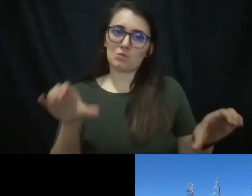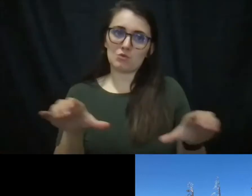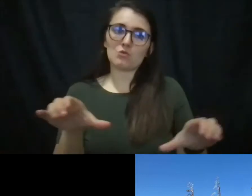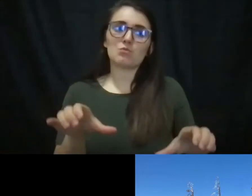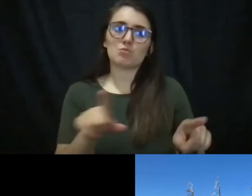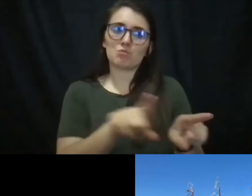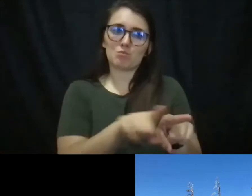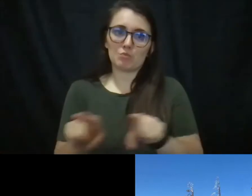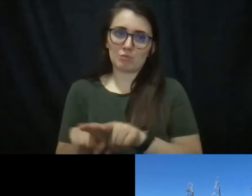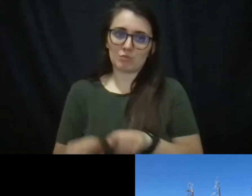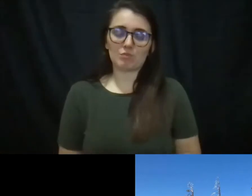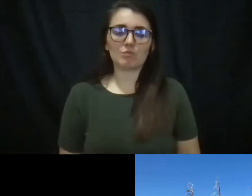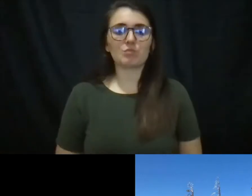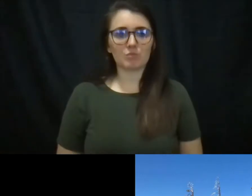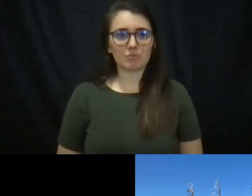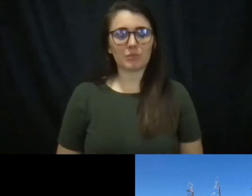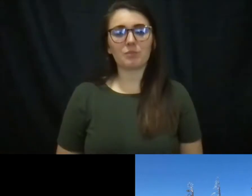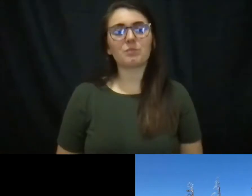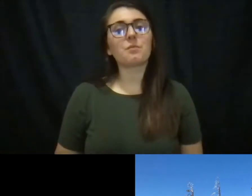Cool, thank you.